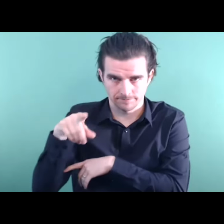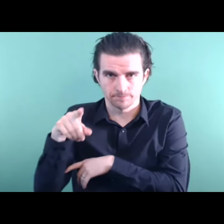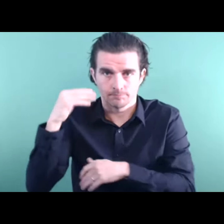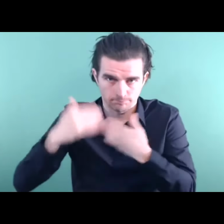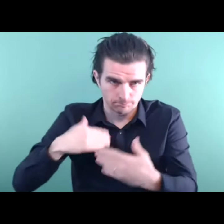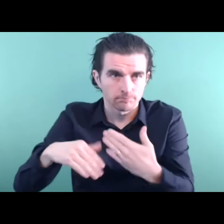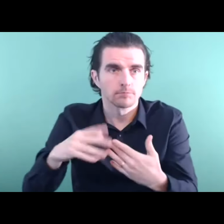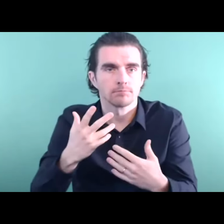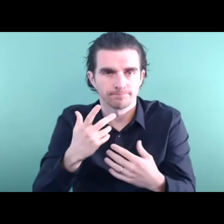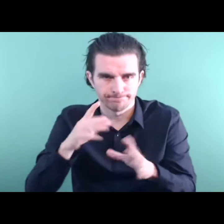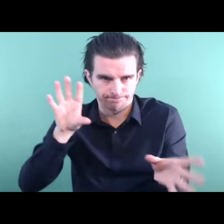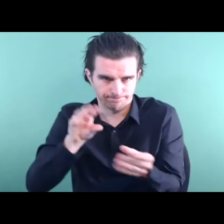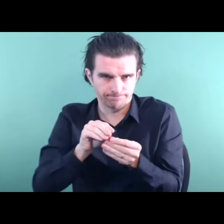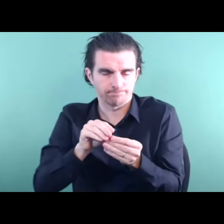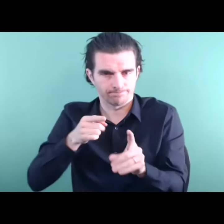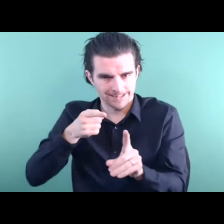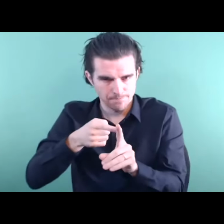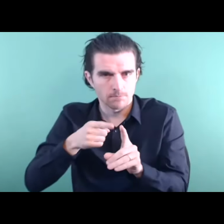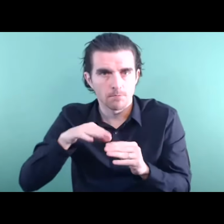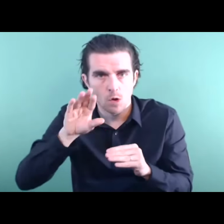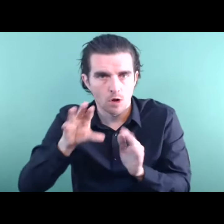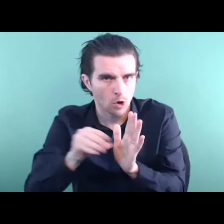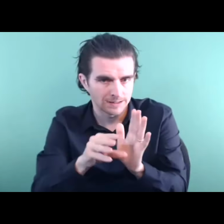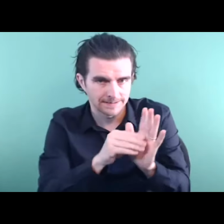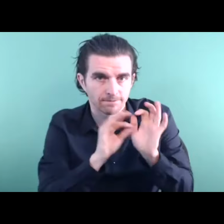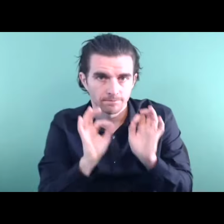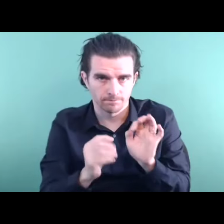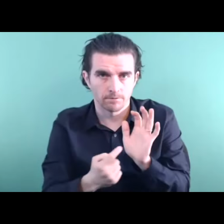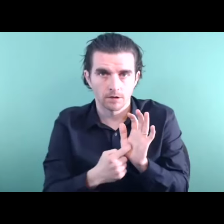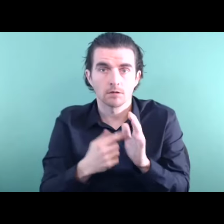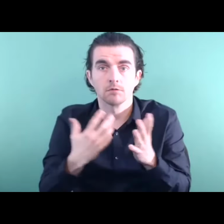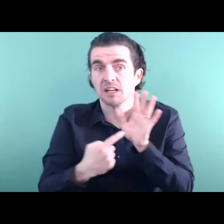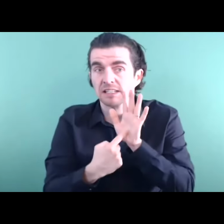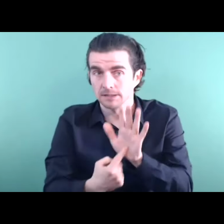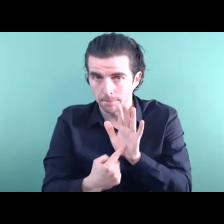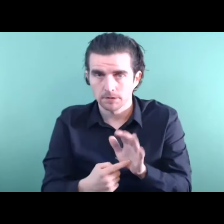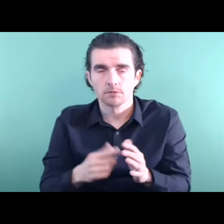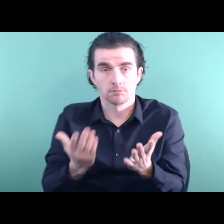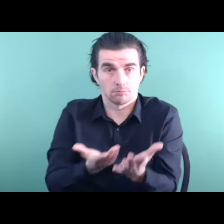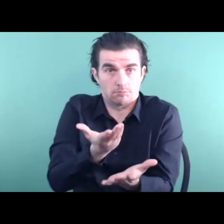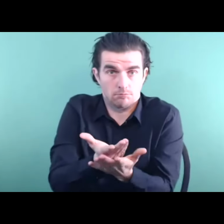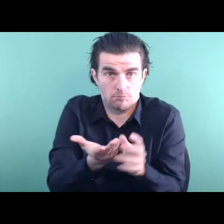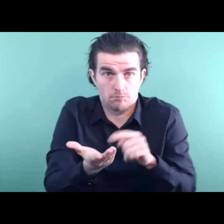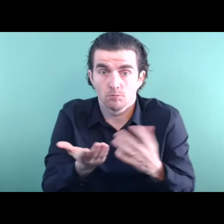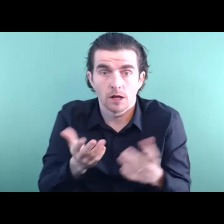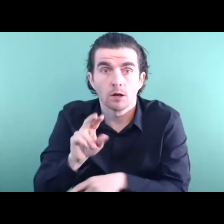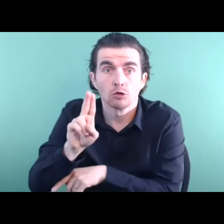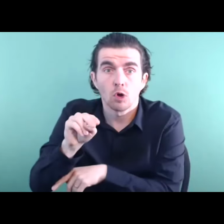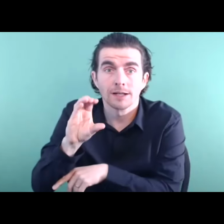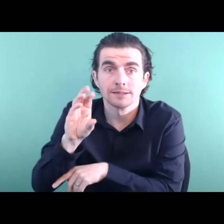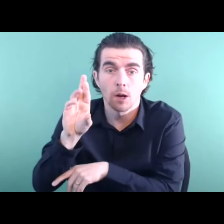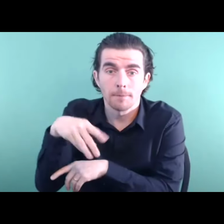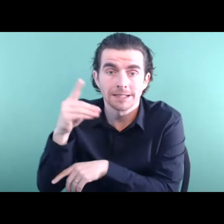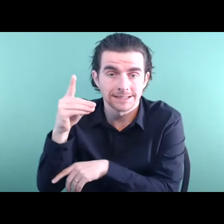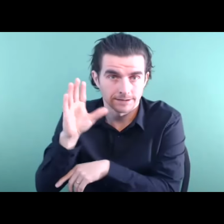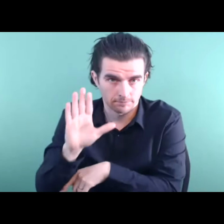in the European Union. And the committee recommended the European Union really to develop a genuine human rights-based